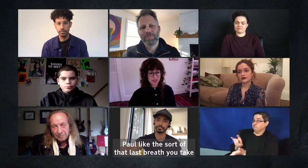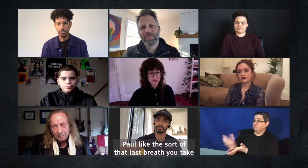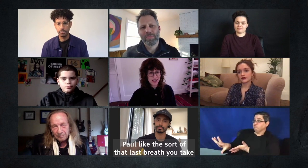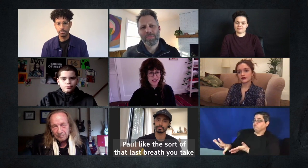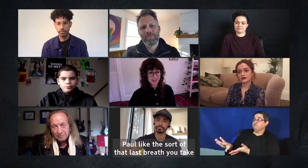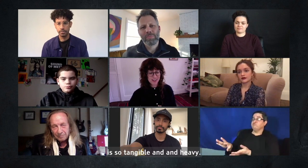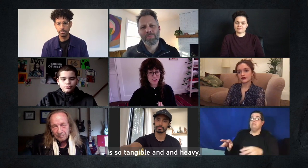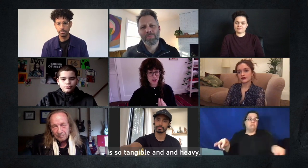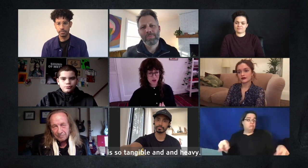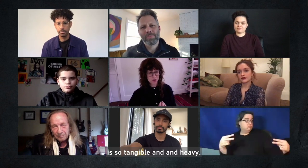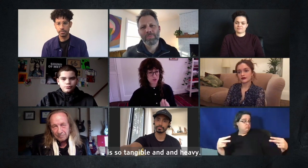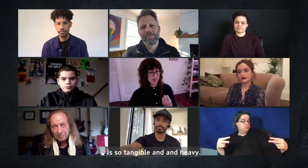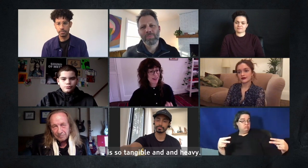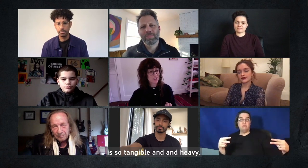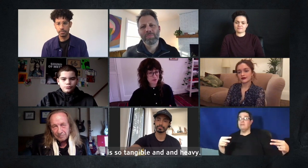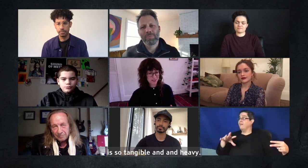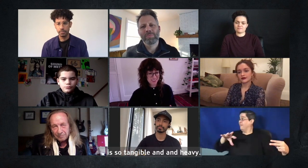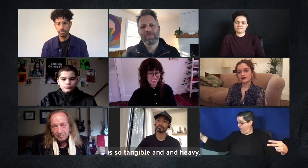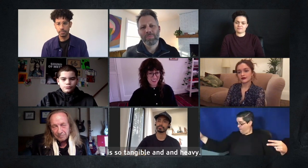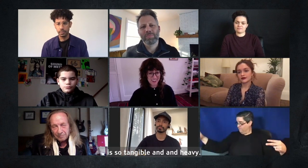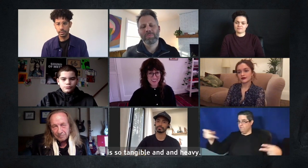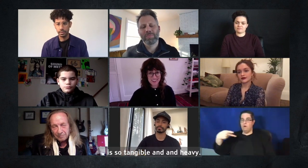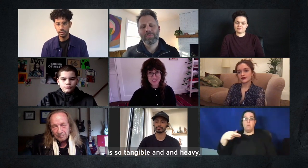breath you take is so tangible